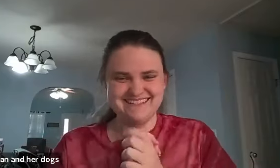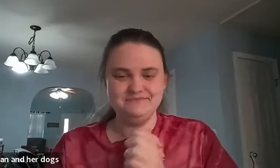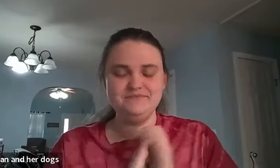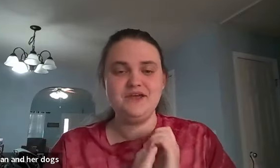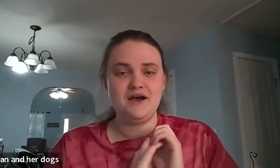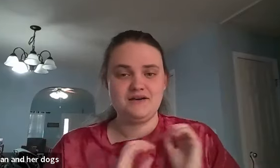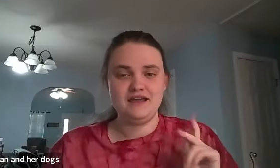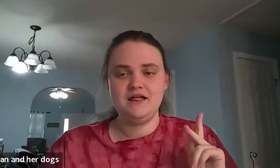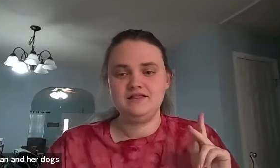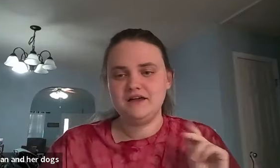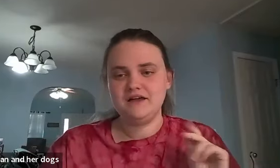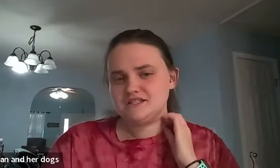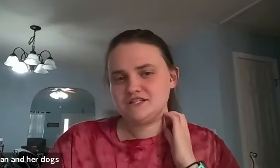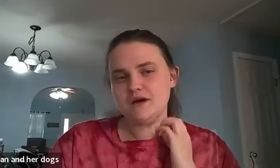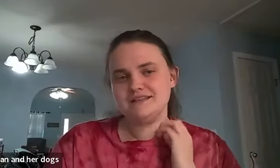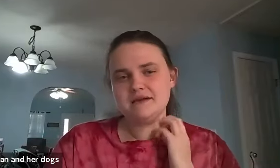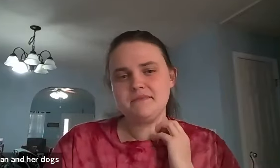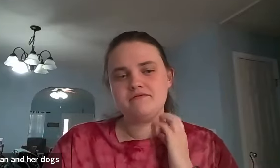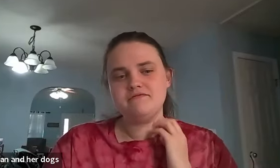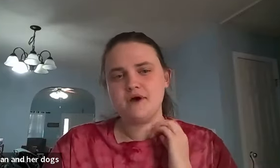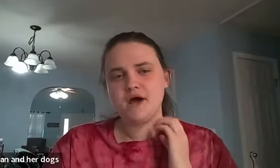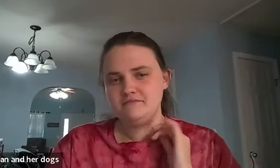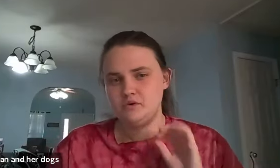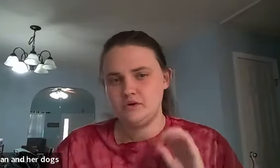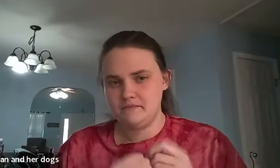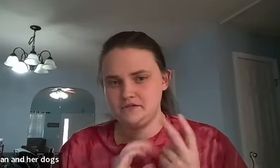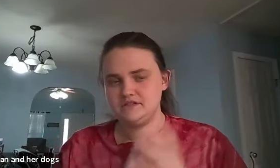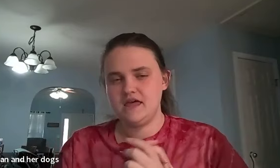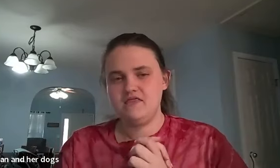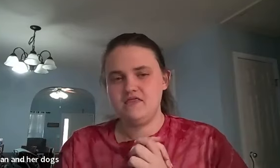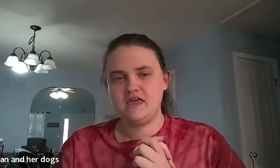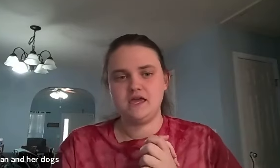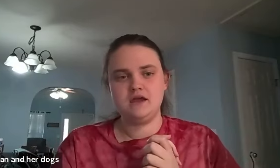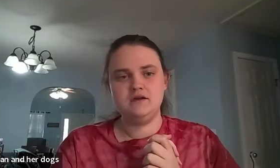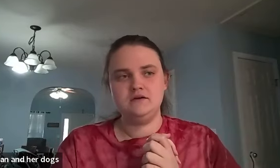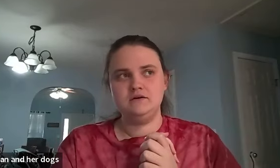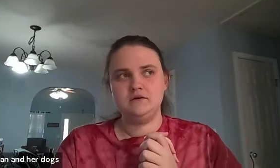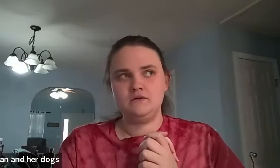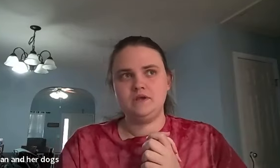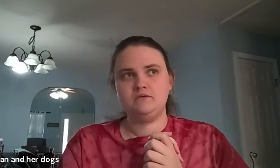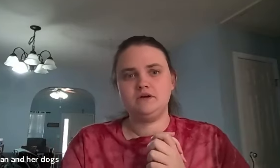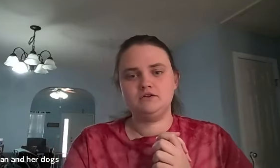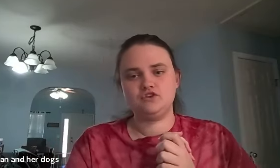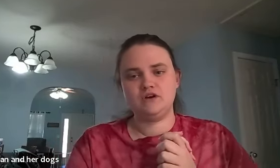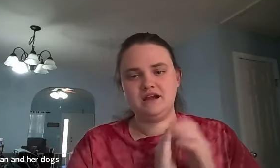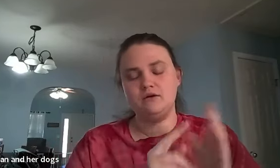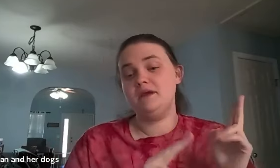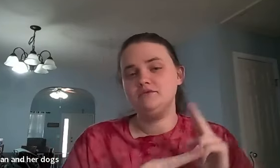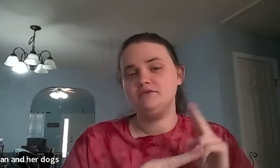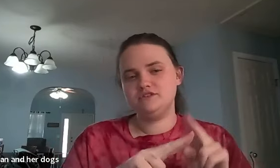Awesome. All right. Let's do, I'd say about five more numbers and then we will try to count, or maybe we'll do some